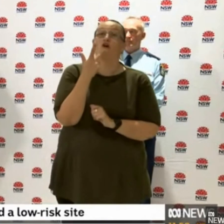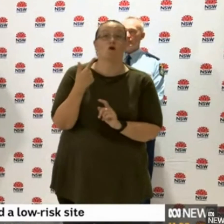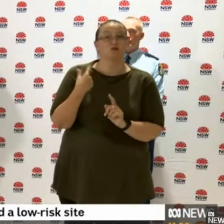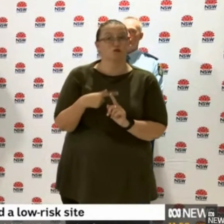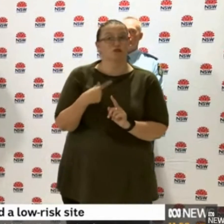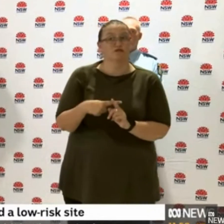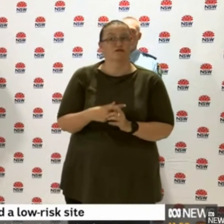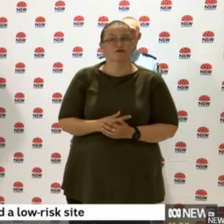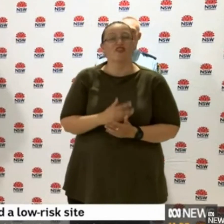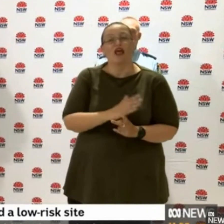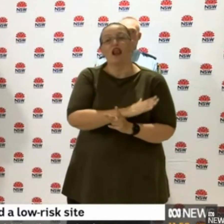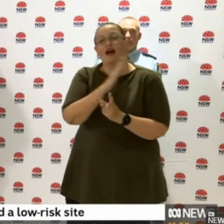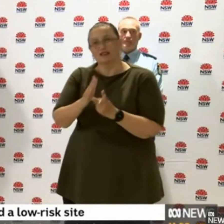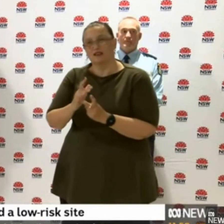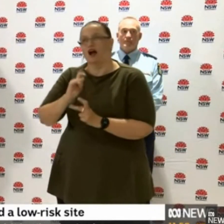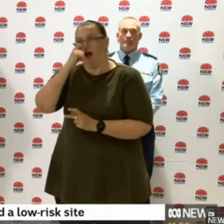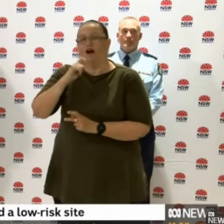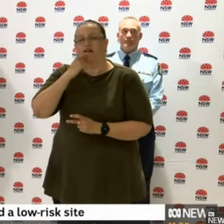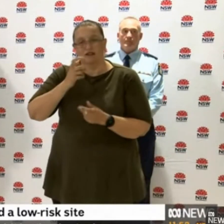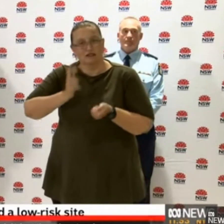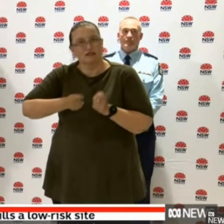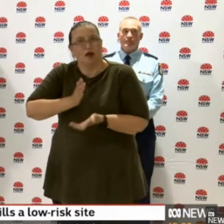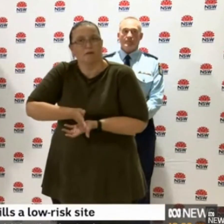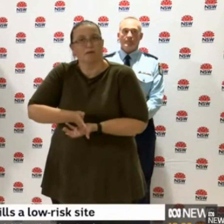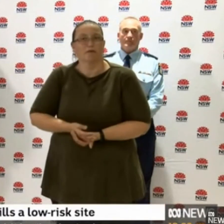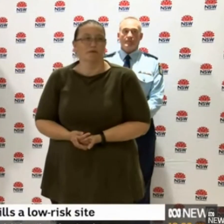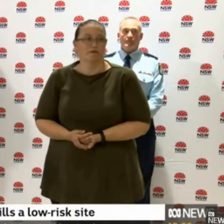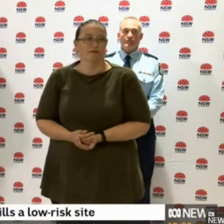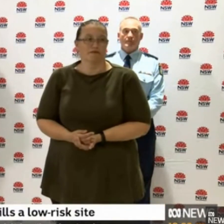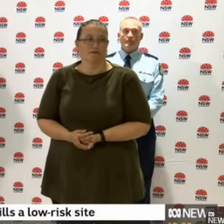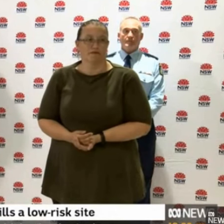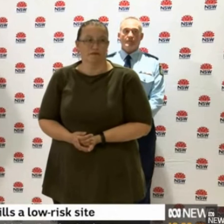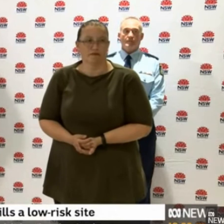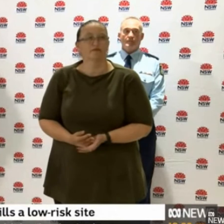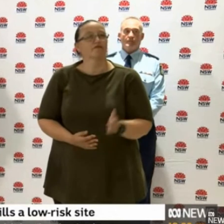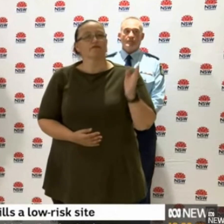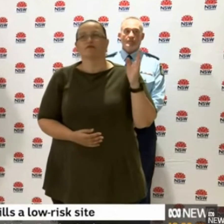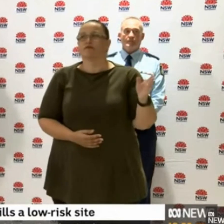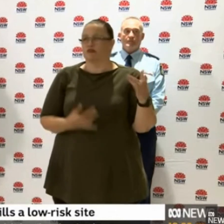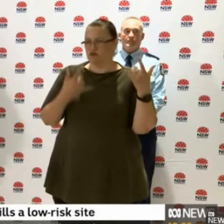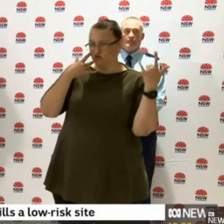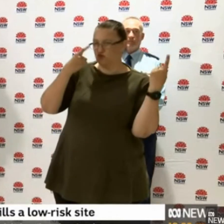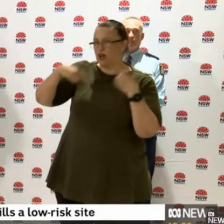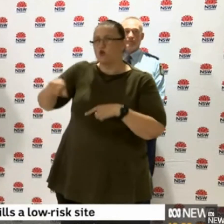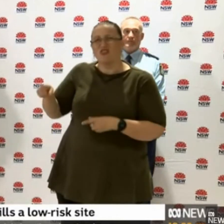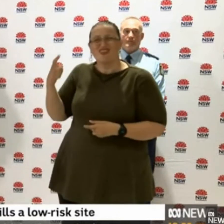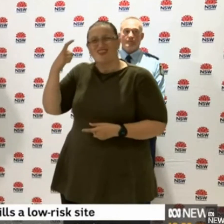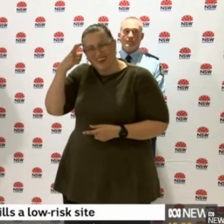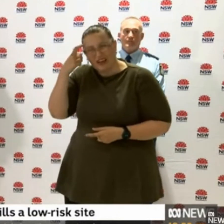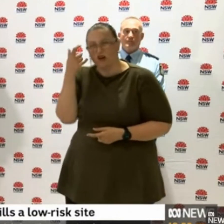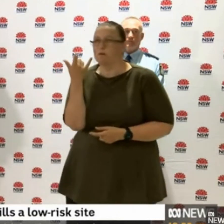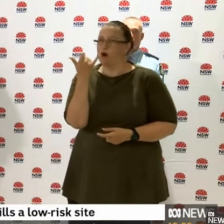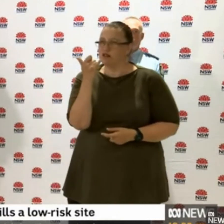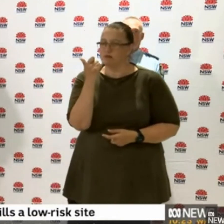tests. So your working hypothesis is clearly that he was exposed to the positive case on